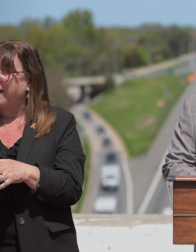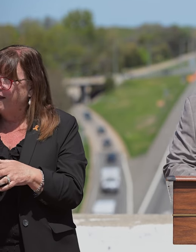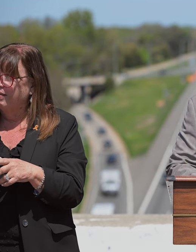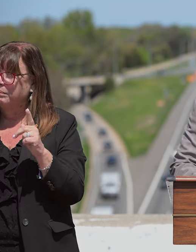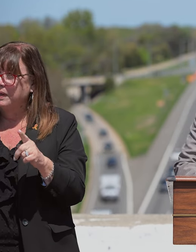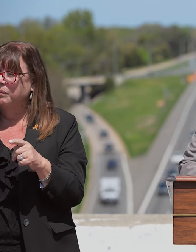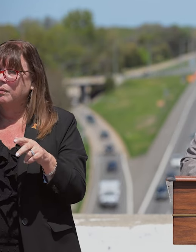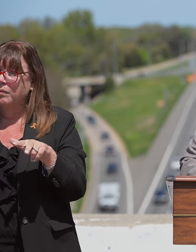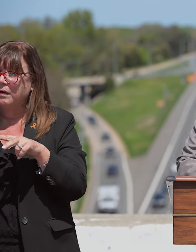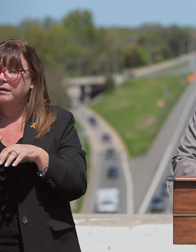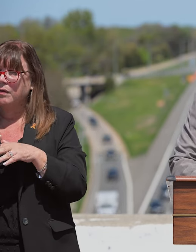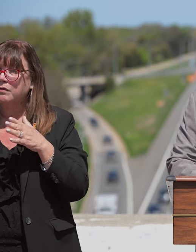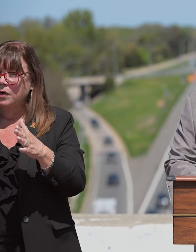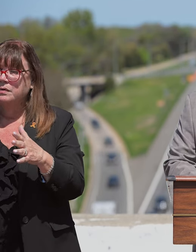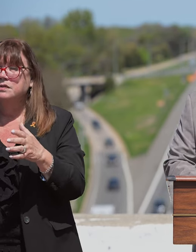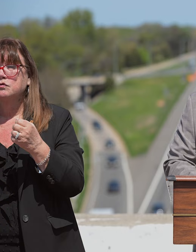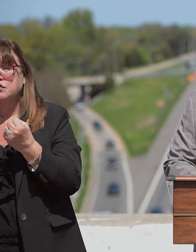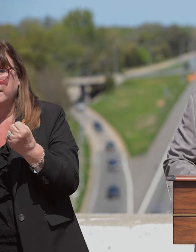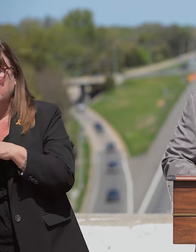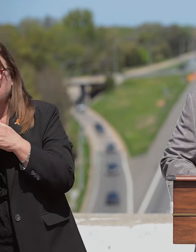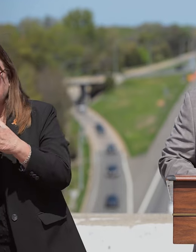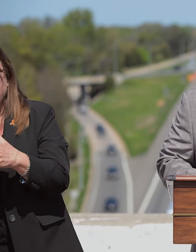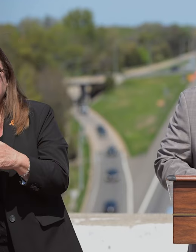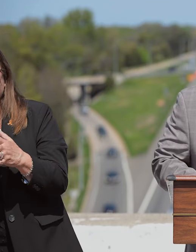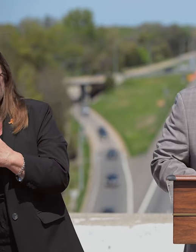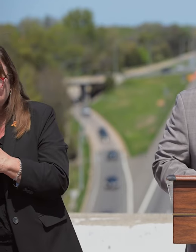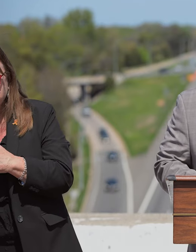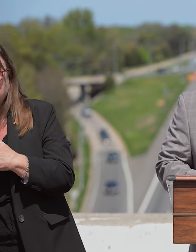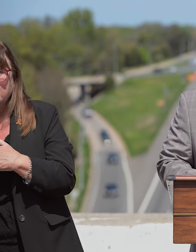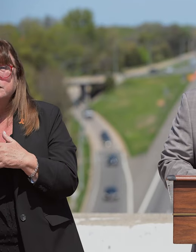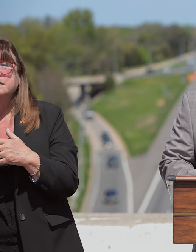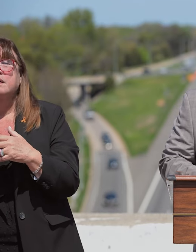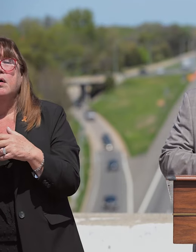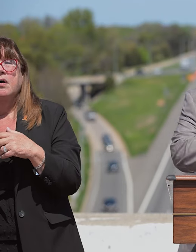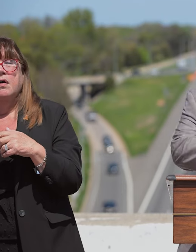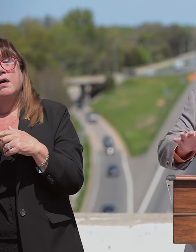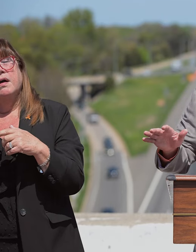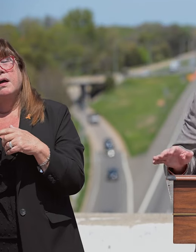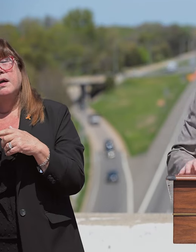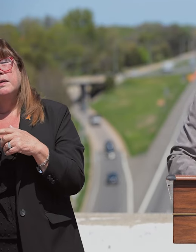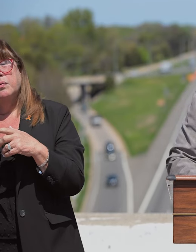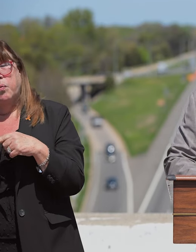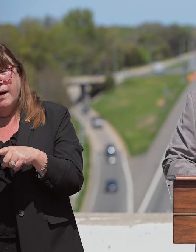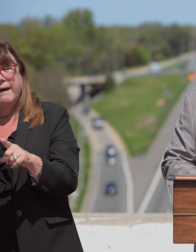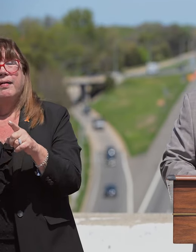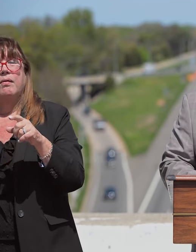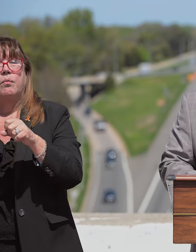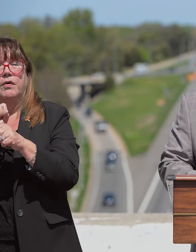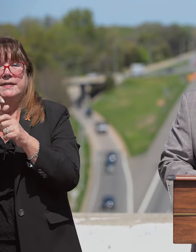public that navigate these challenging locations where road improvements are being made, and they're being made for all of our